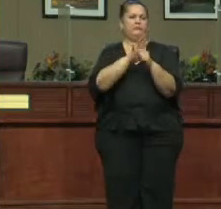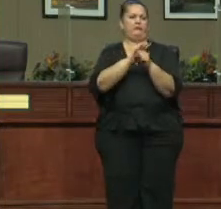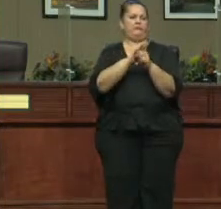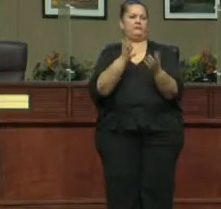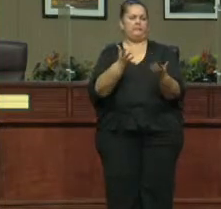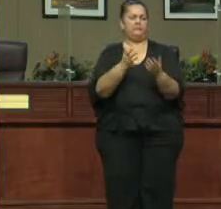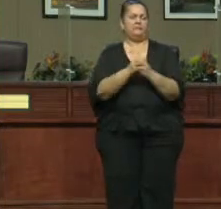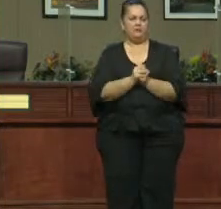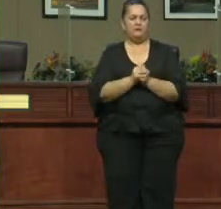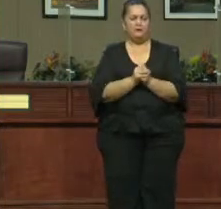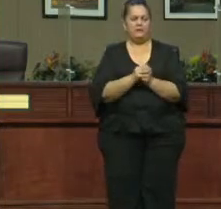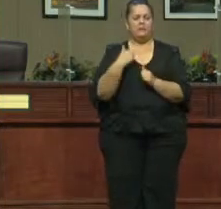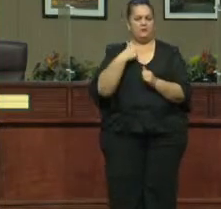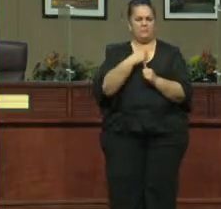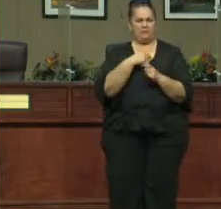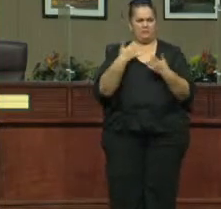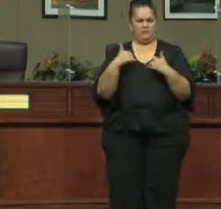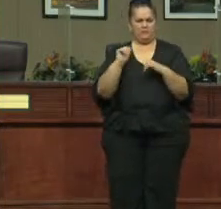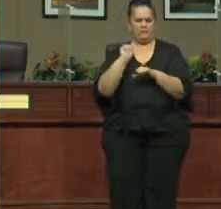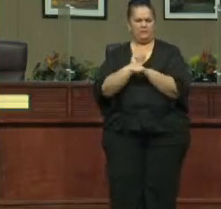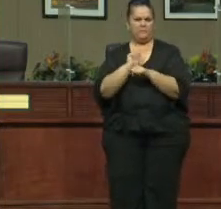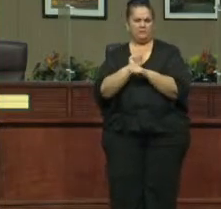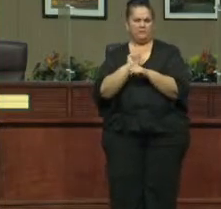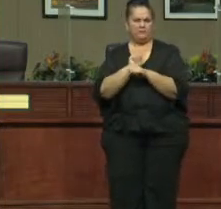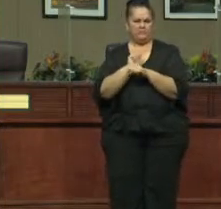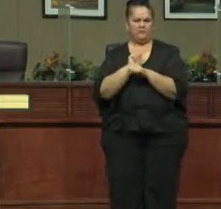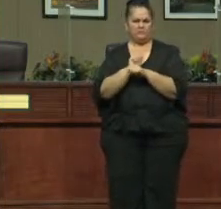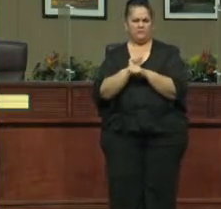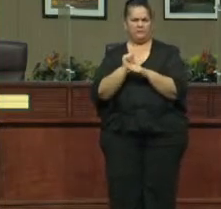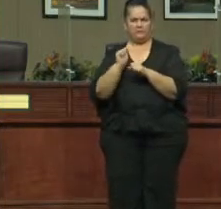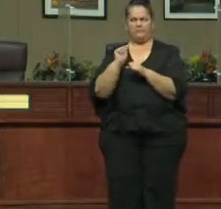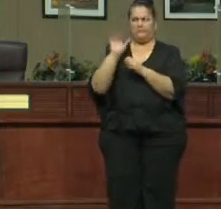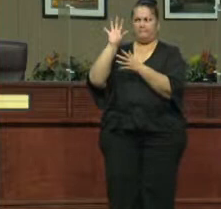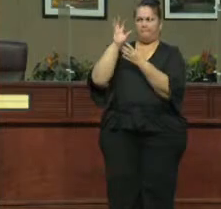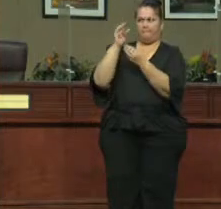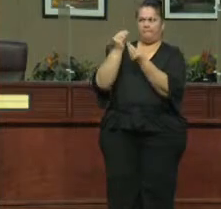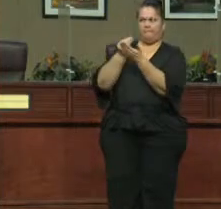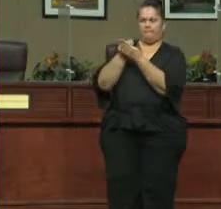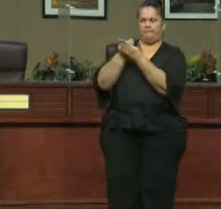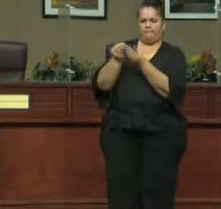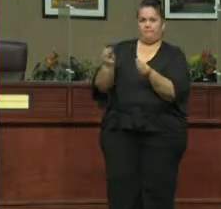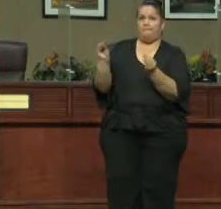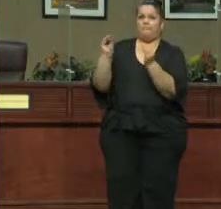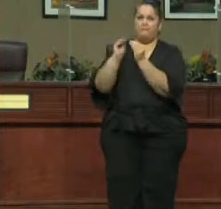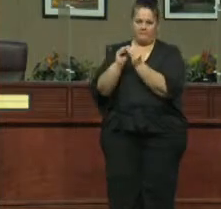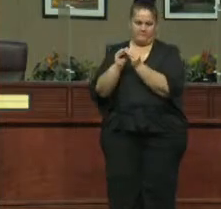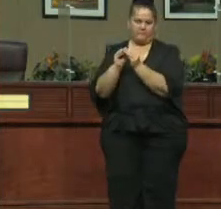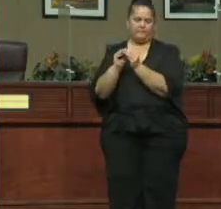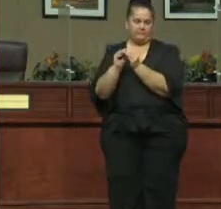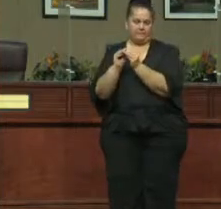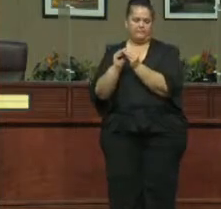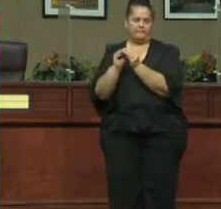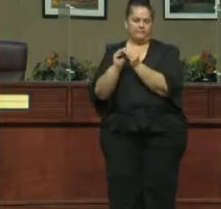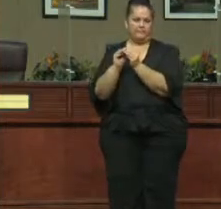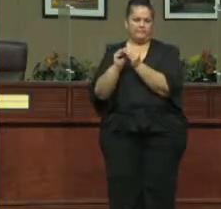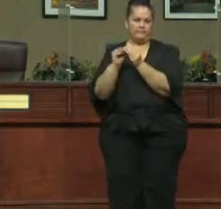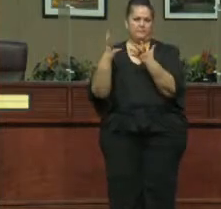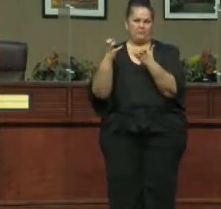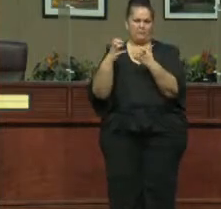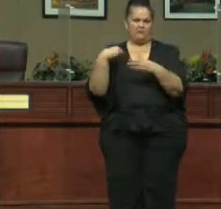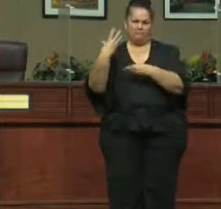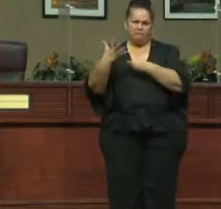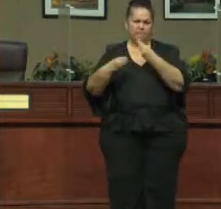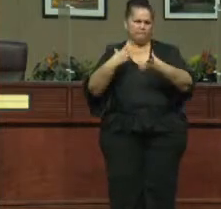still working to get us additional funds out by the December the